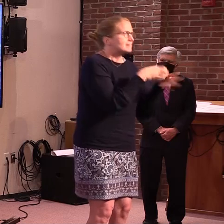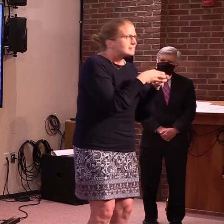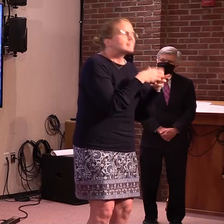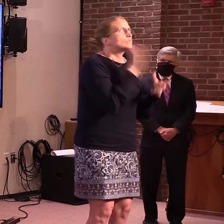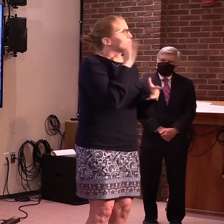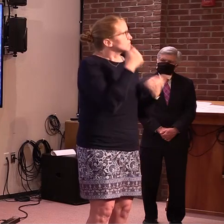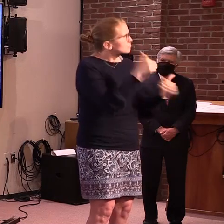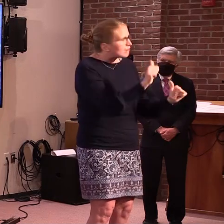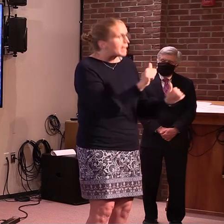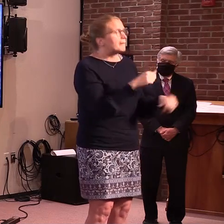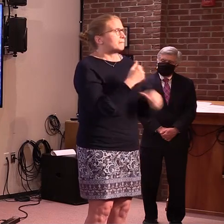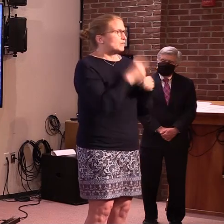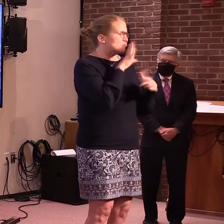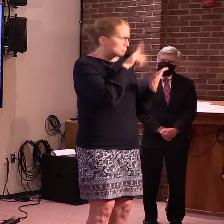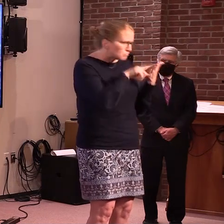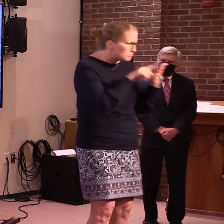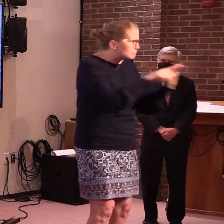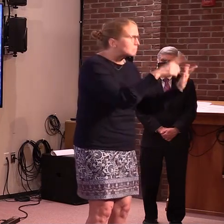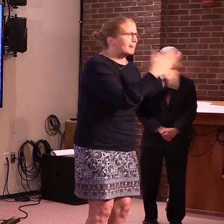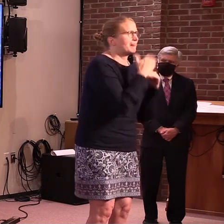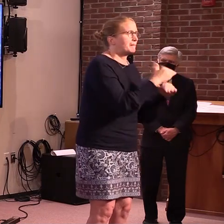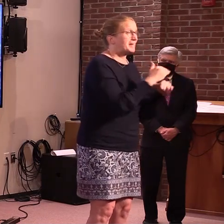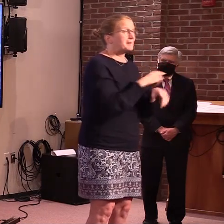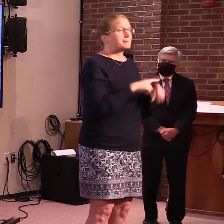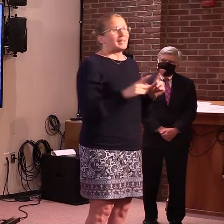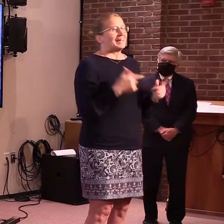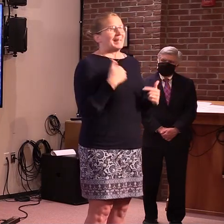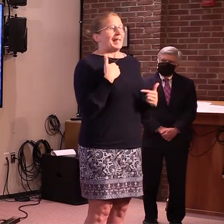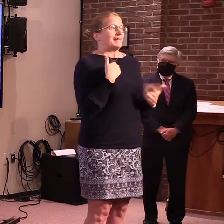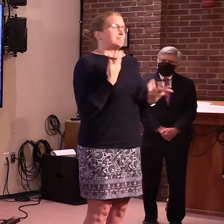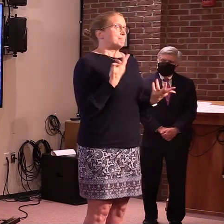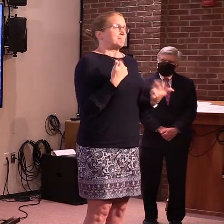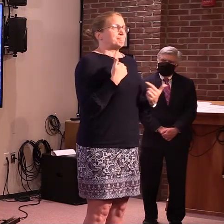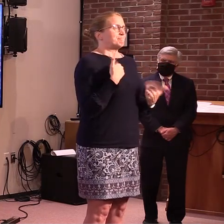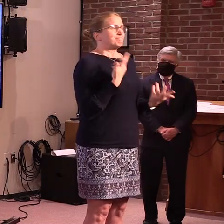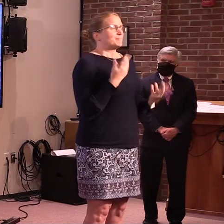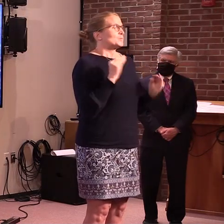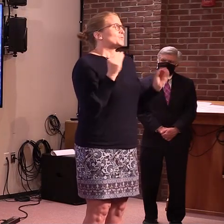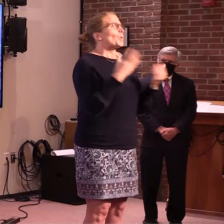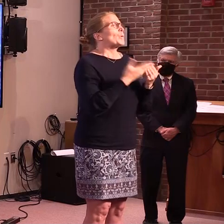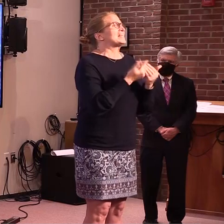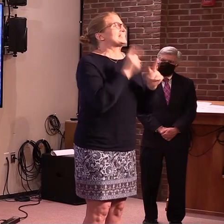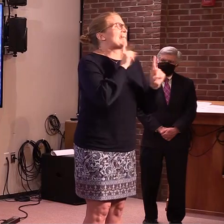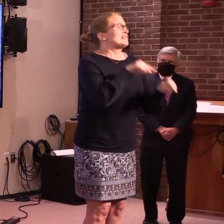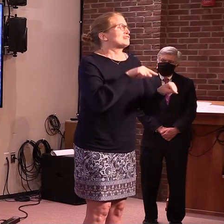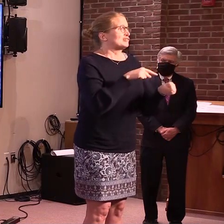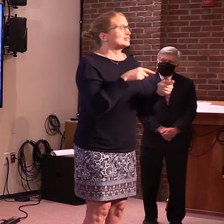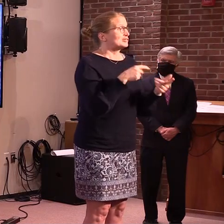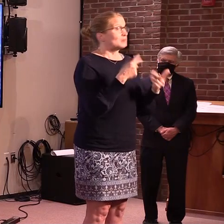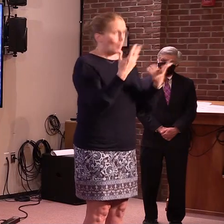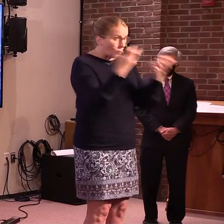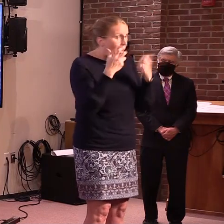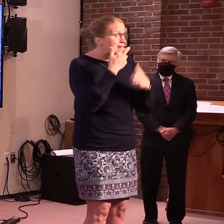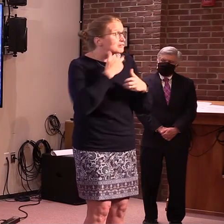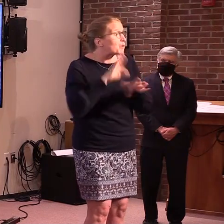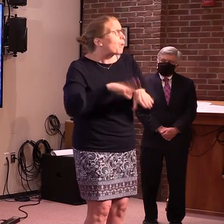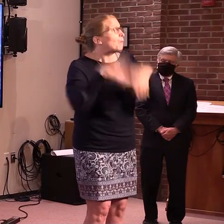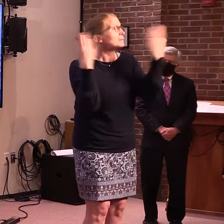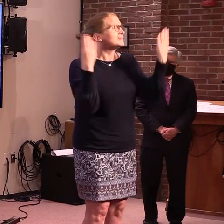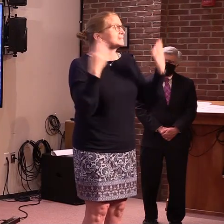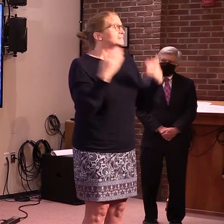make sure that we can find that. But I don't have any, there's no easy answers to this one. We're trying